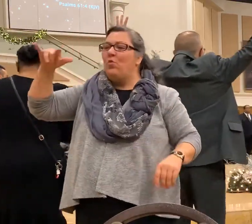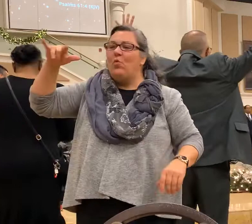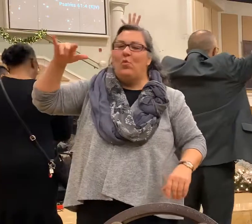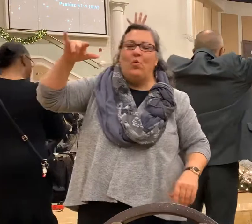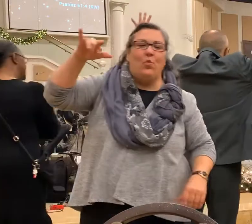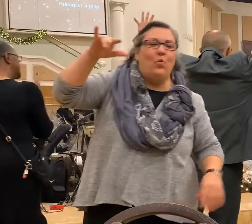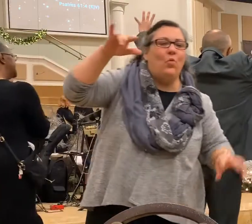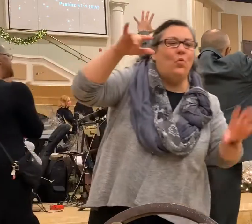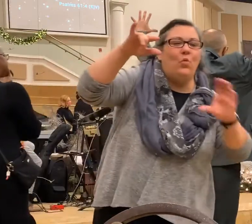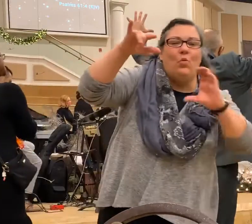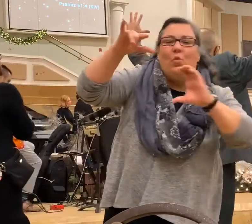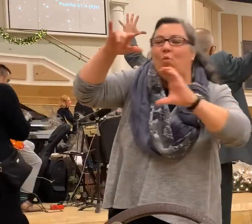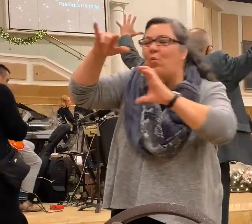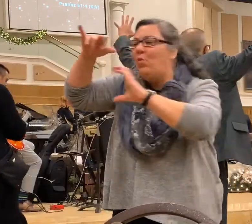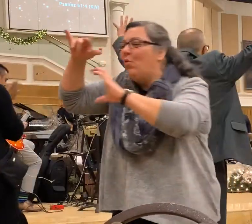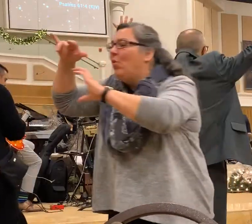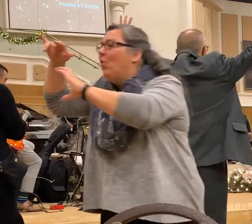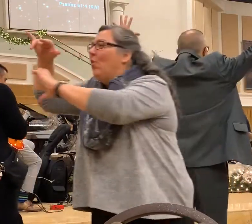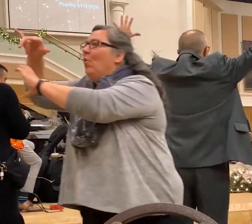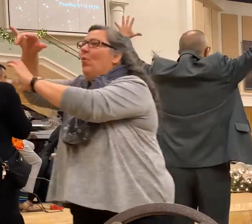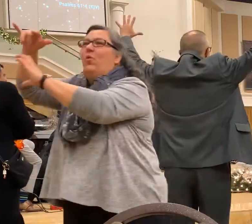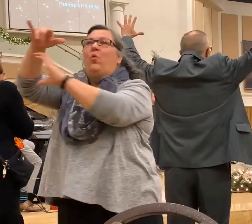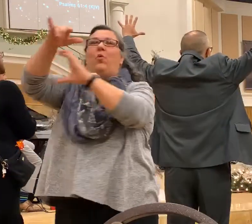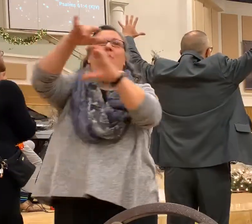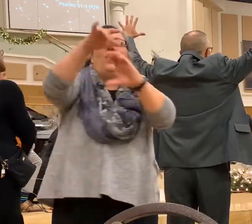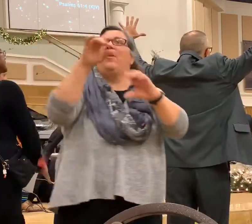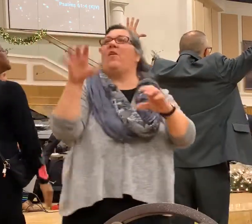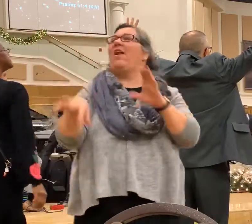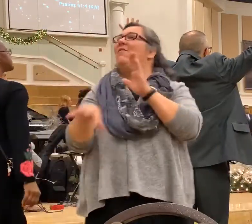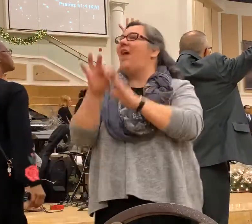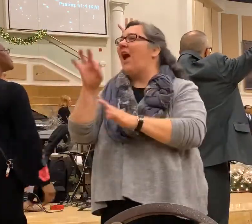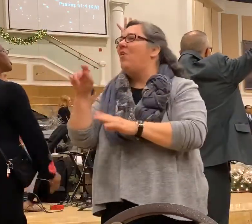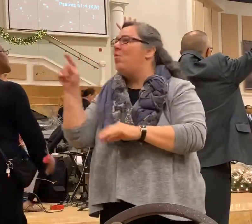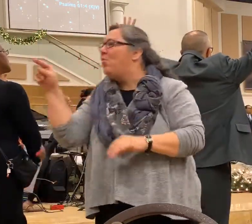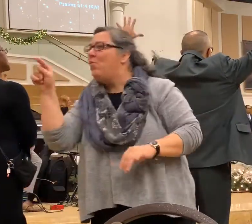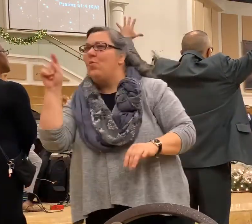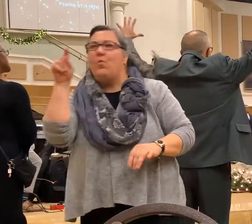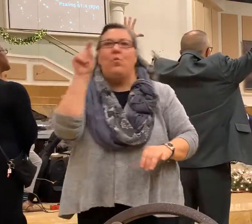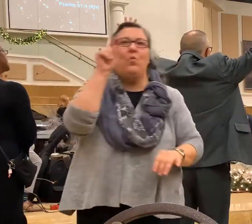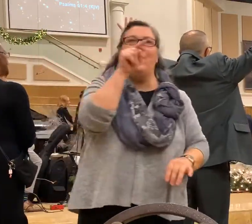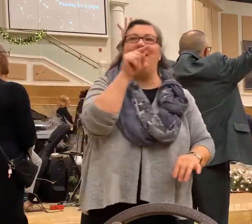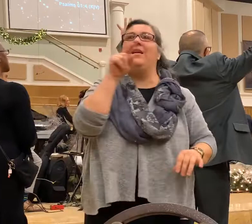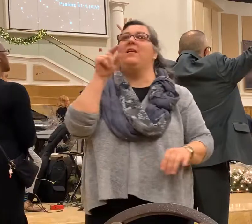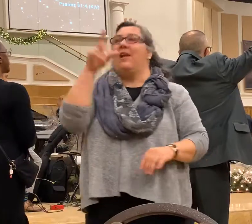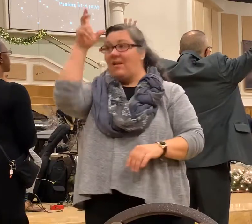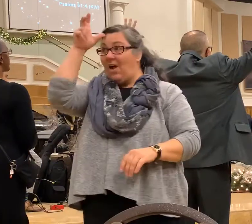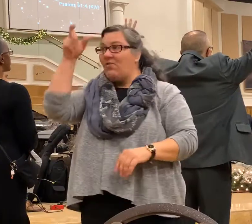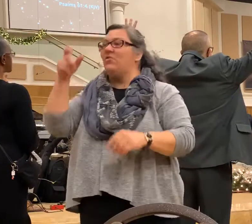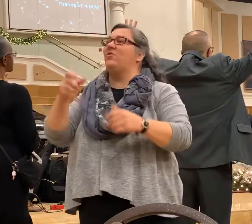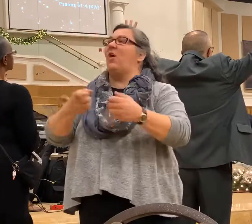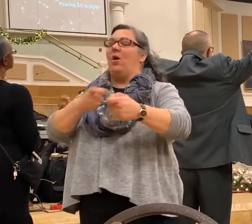they've been doing. I heard what they said. And he's flying up. Where are they at? Where? He's the prince of the power of the air.